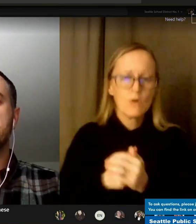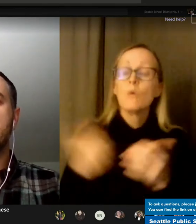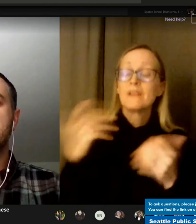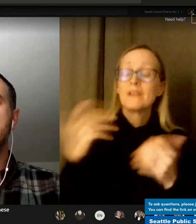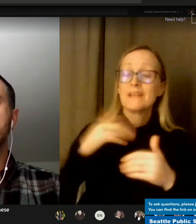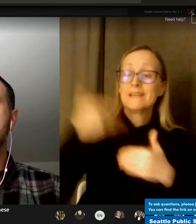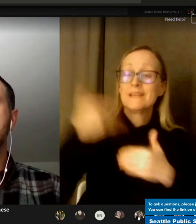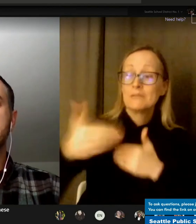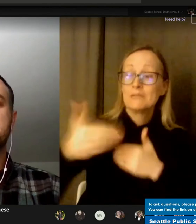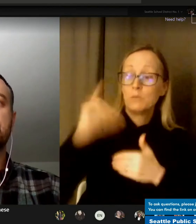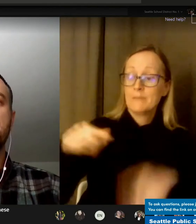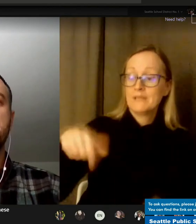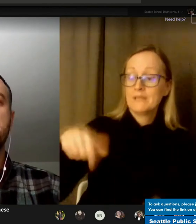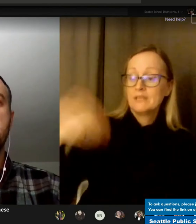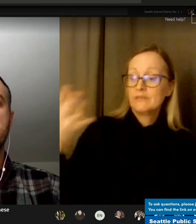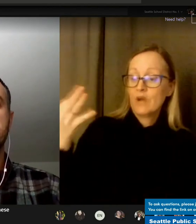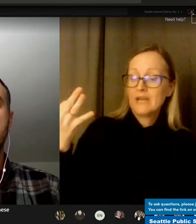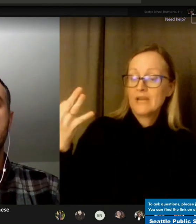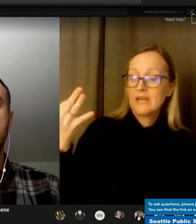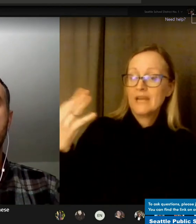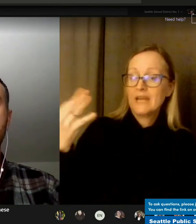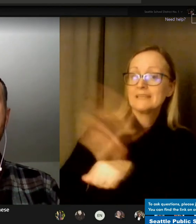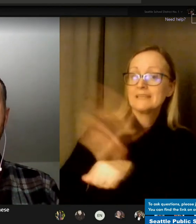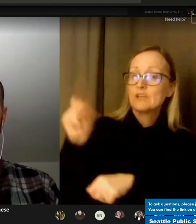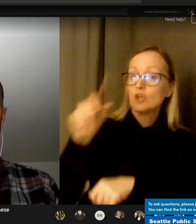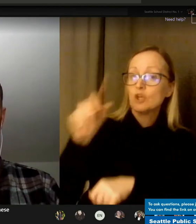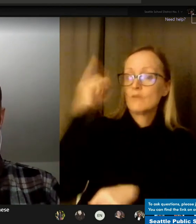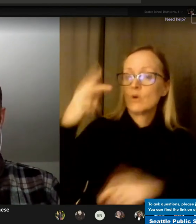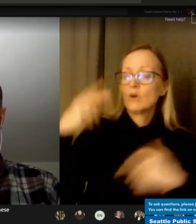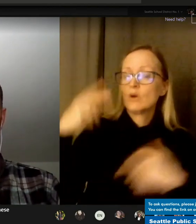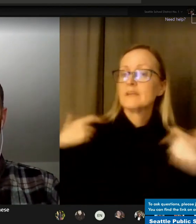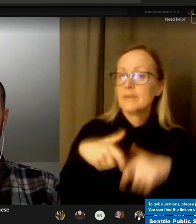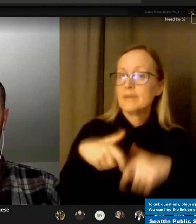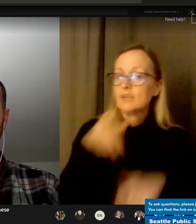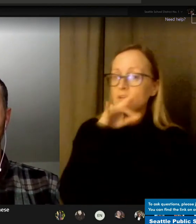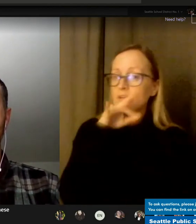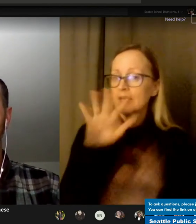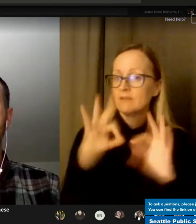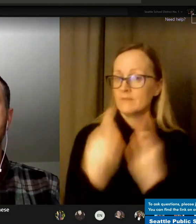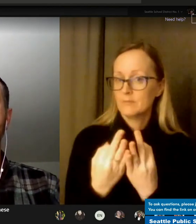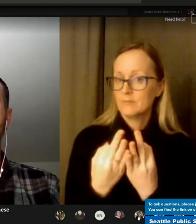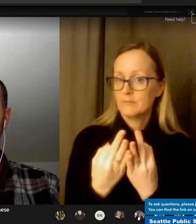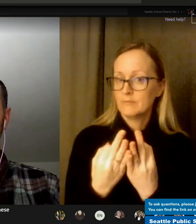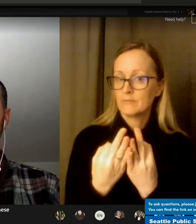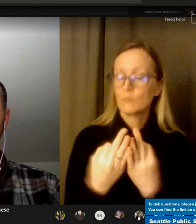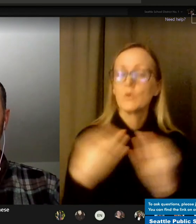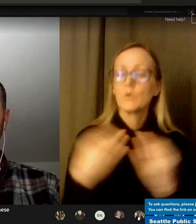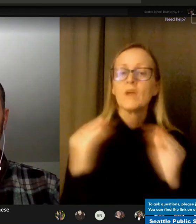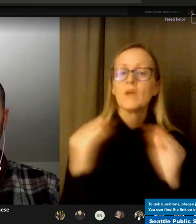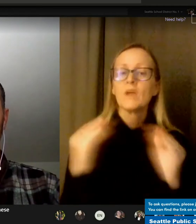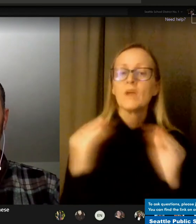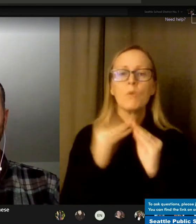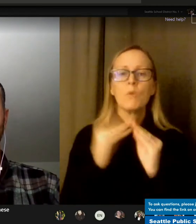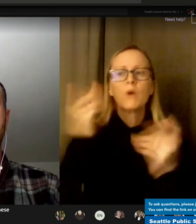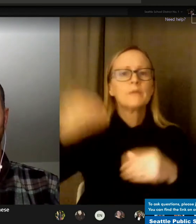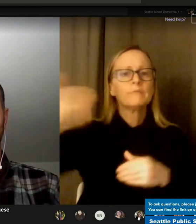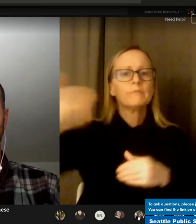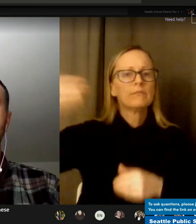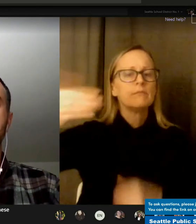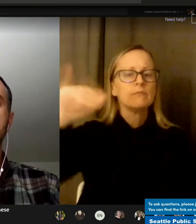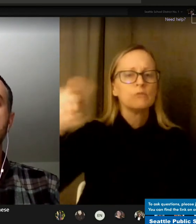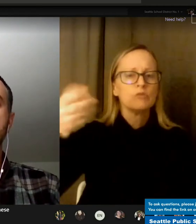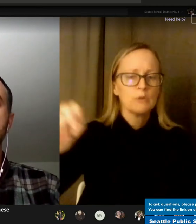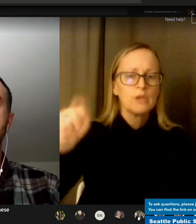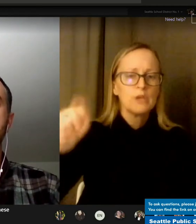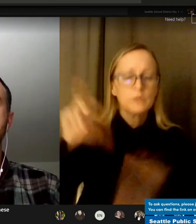Friday evening at 6:30 p.m. We have several more sessions scheduled for January, and you can find details about how to join the session on the